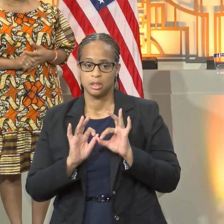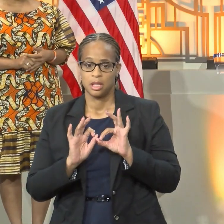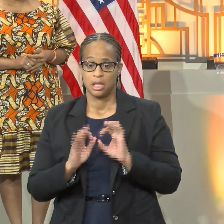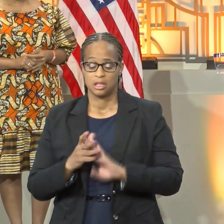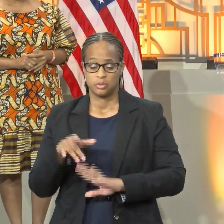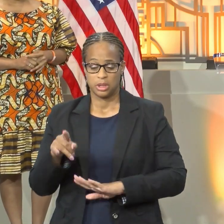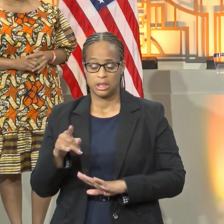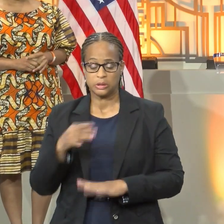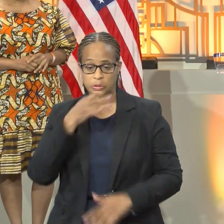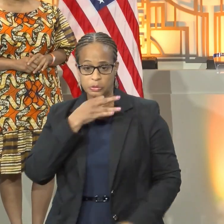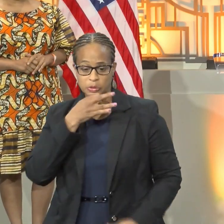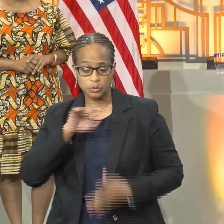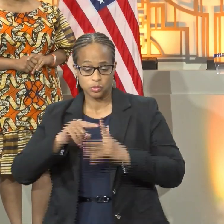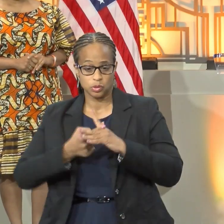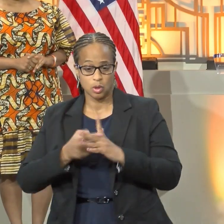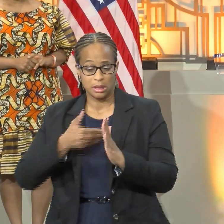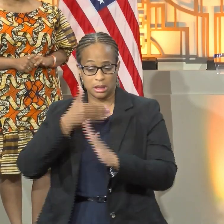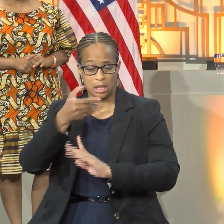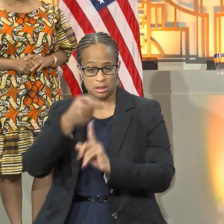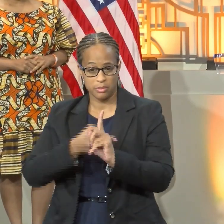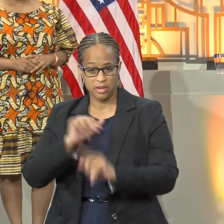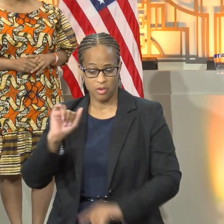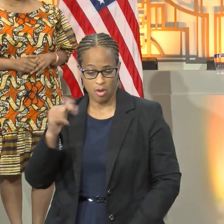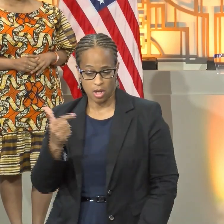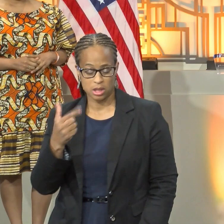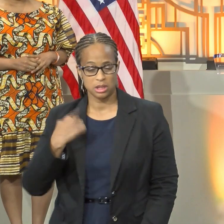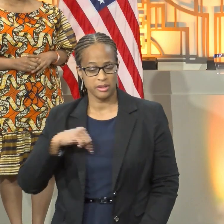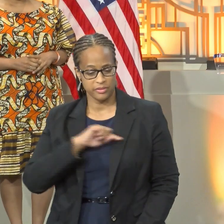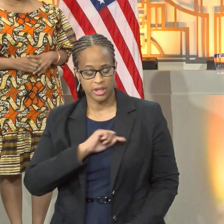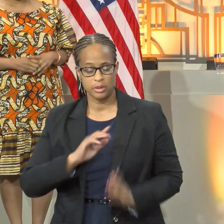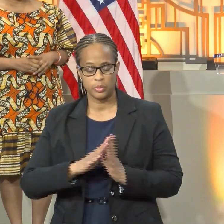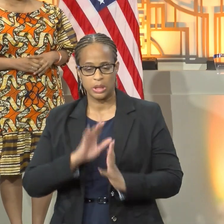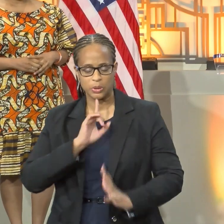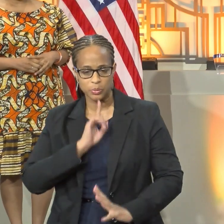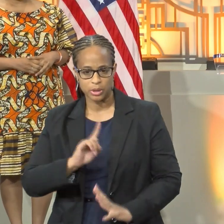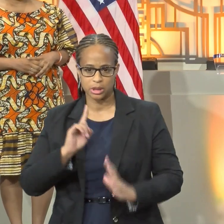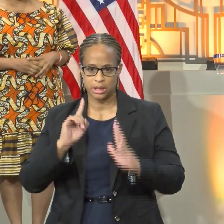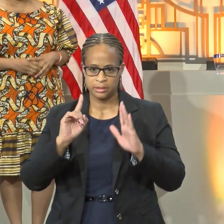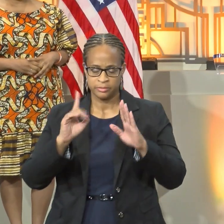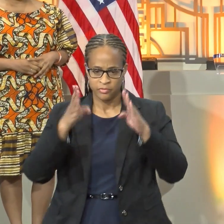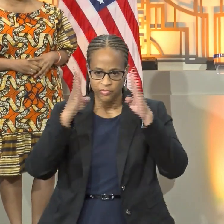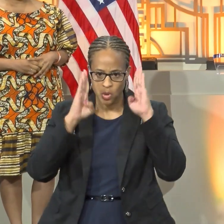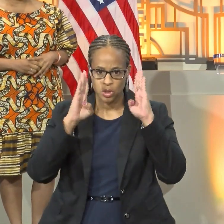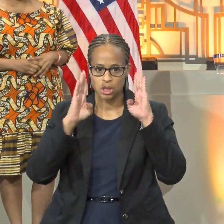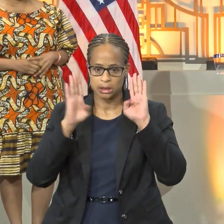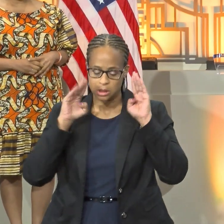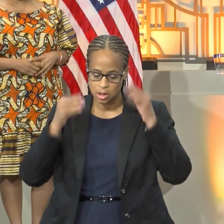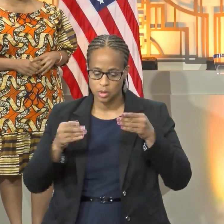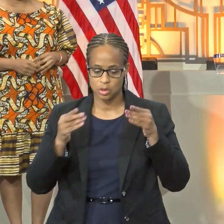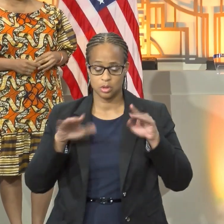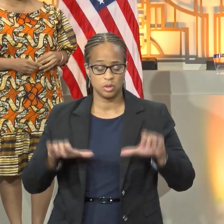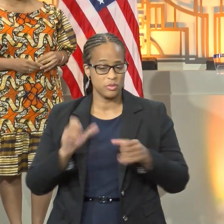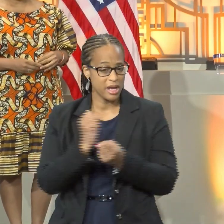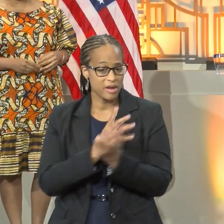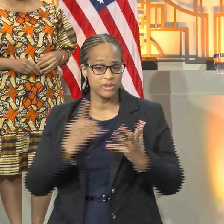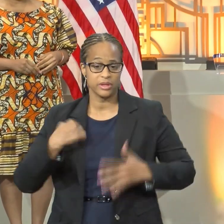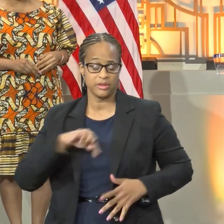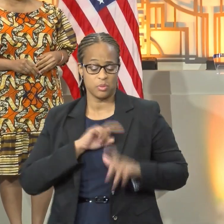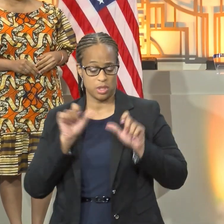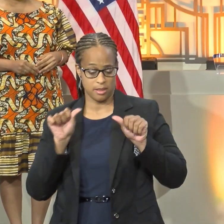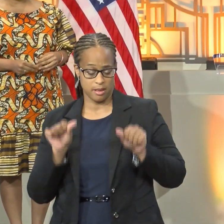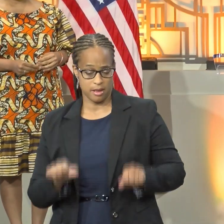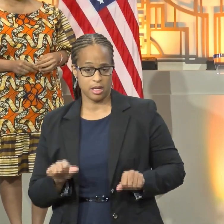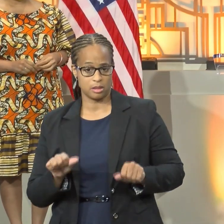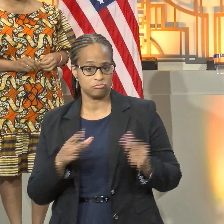August that we are acting with the greatest degree of intentionality in terms of doing everything we can